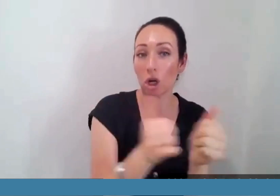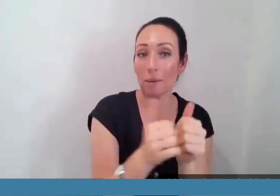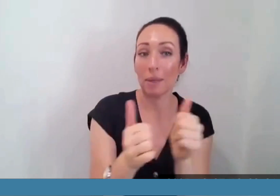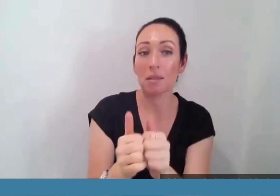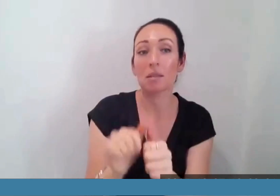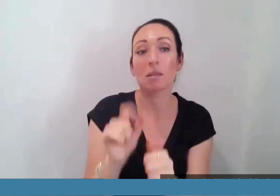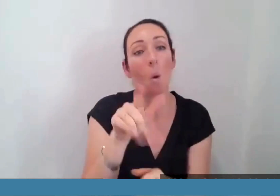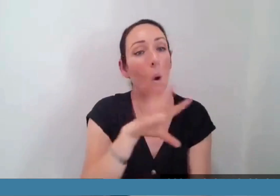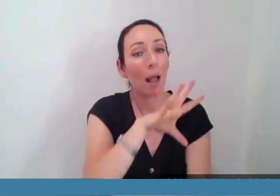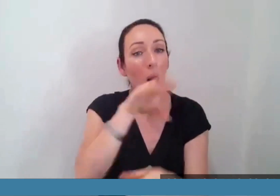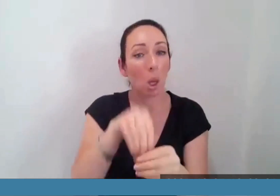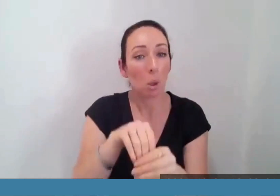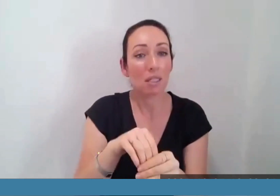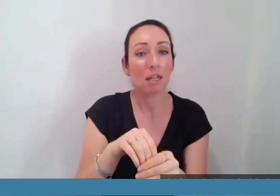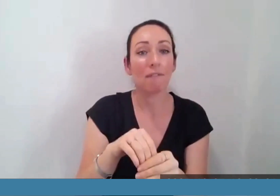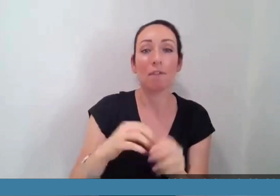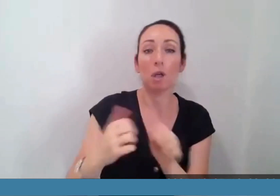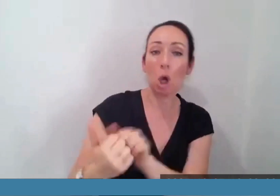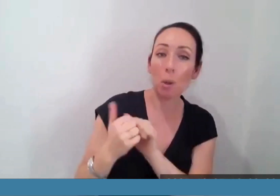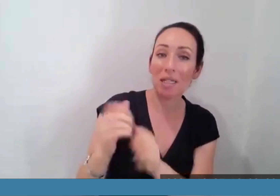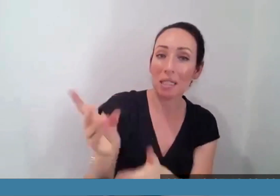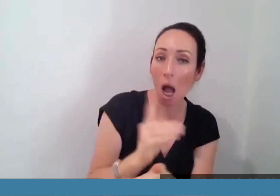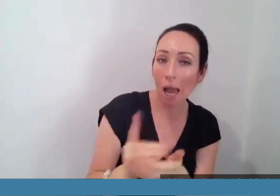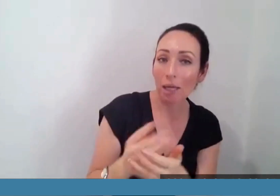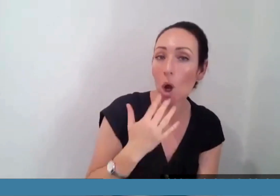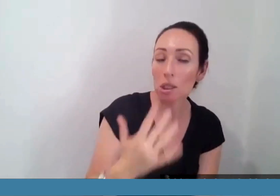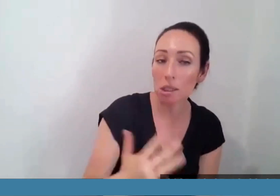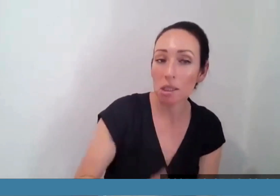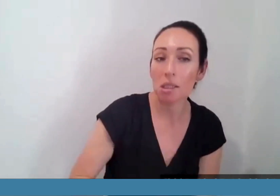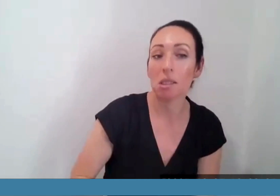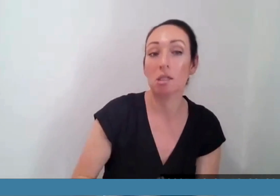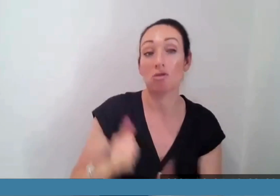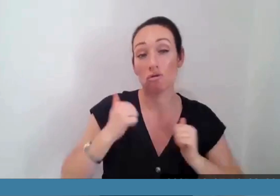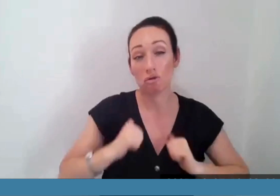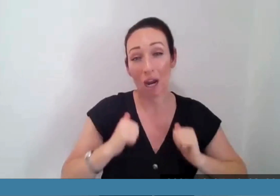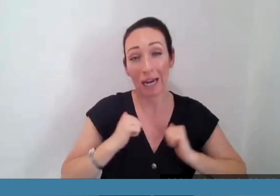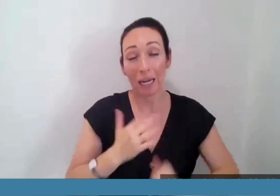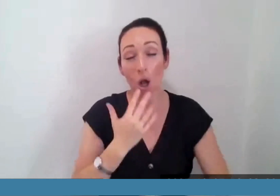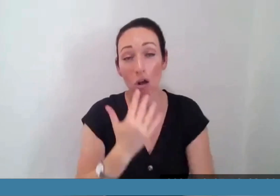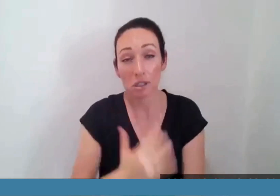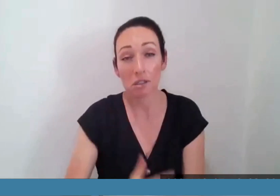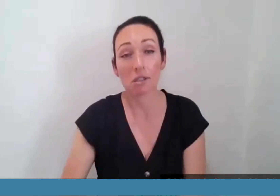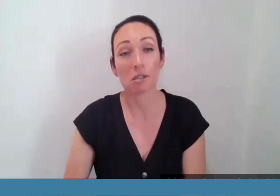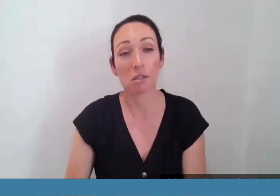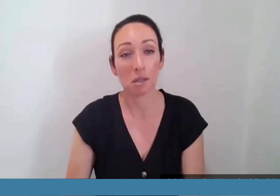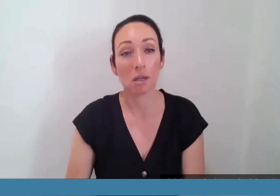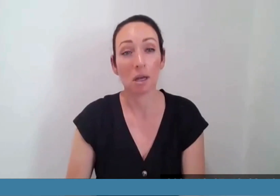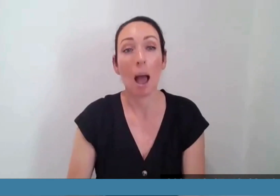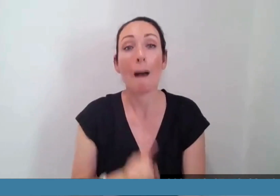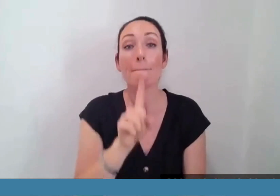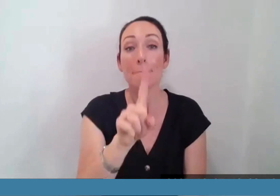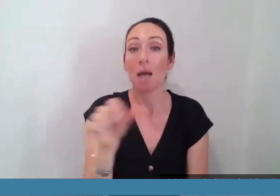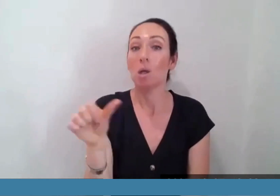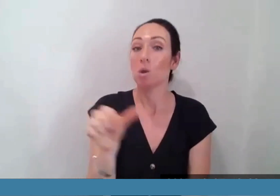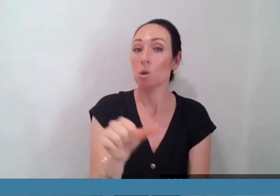co-design, training costs, and it should avoid overheads or